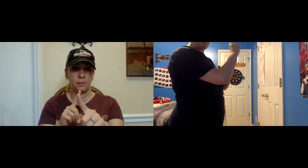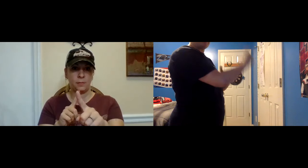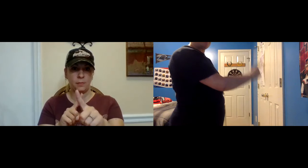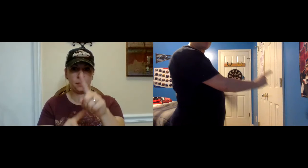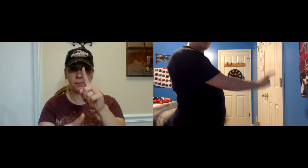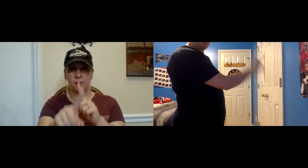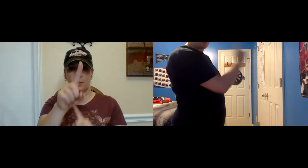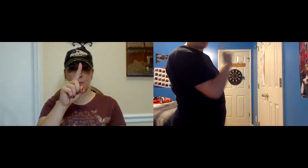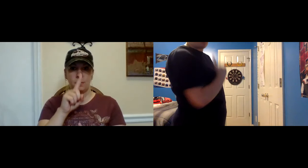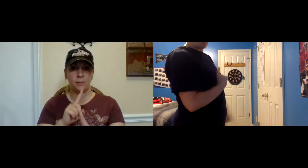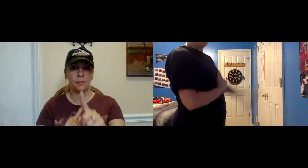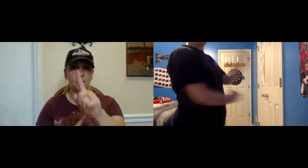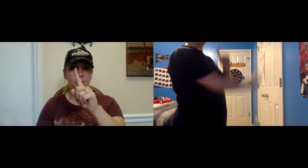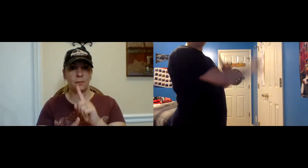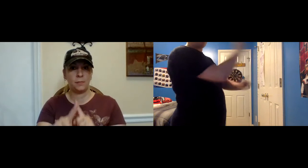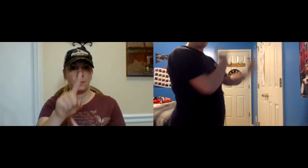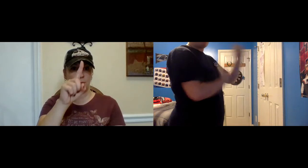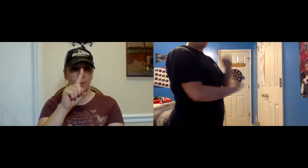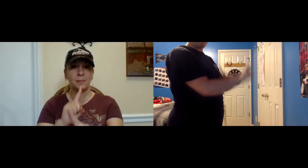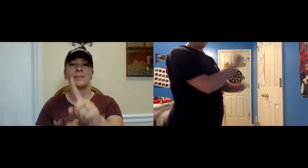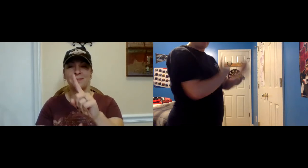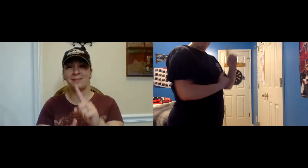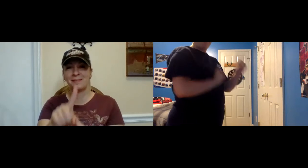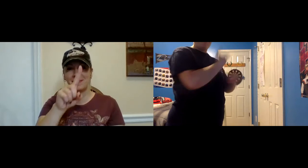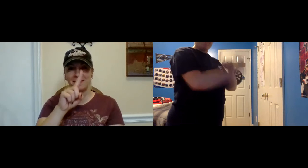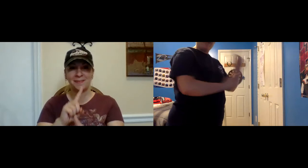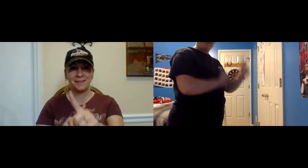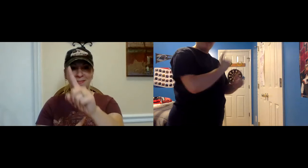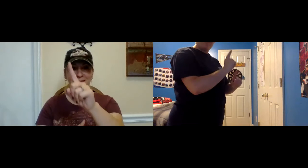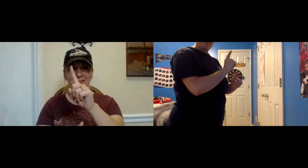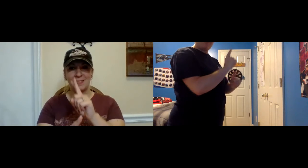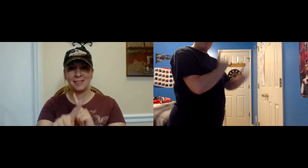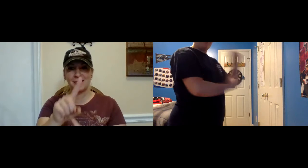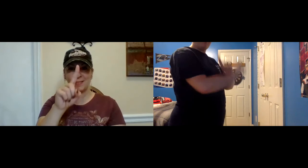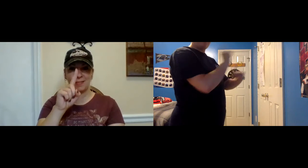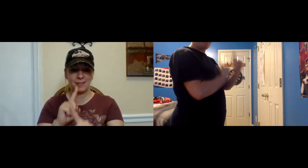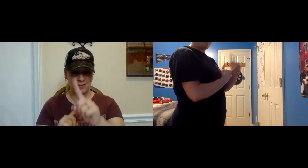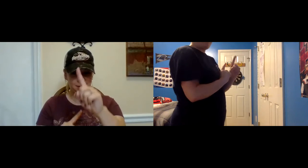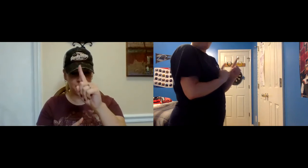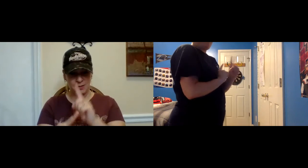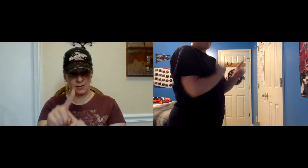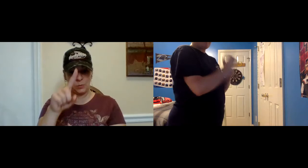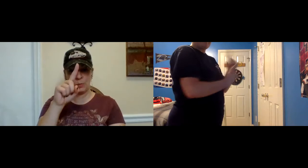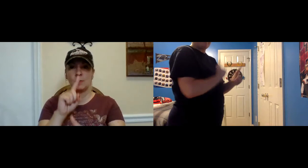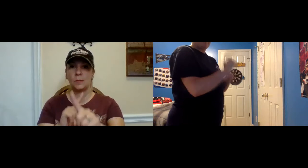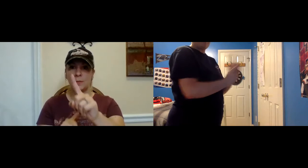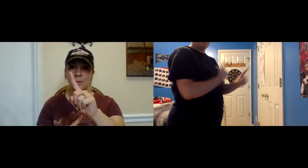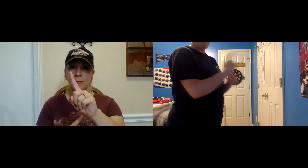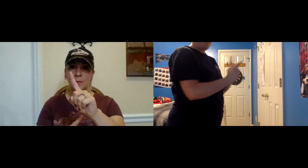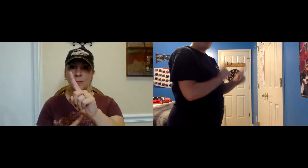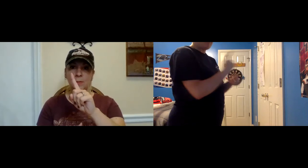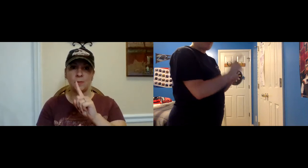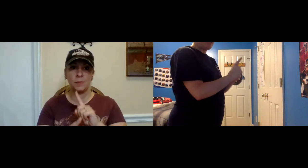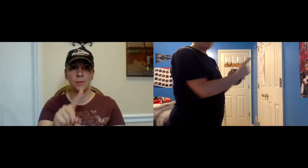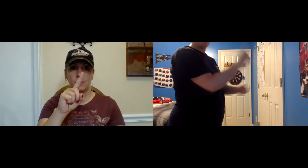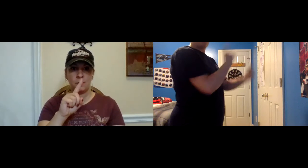your hands toward you. There you go. Yep. So I don't know if it makes a difference if you go that way or the other. I mean, this isn't